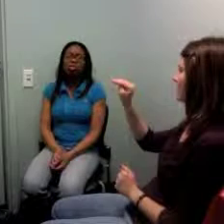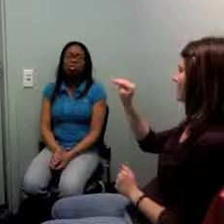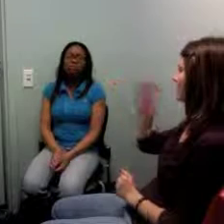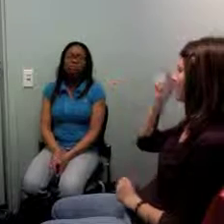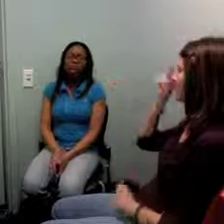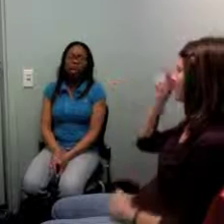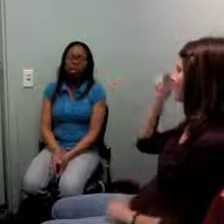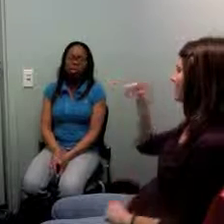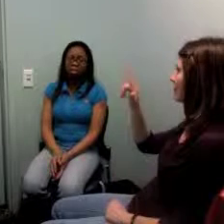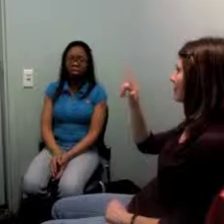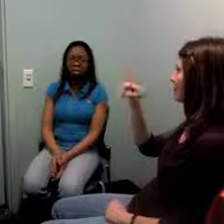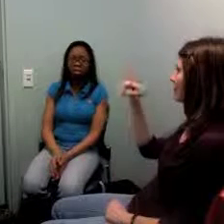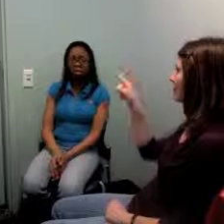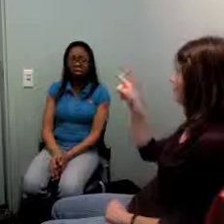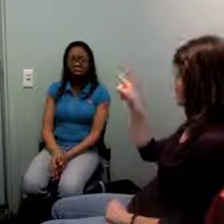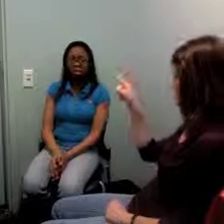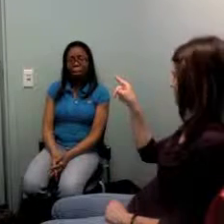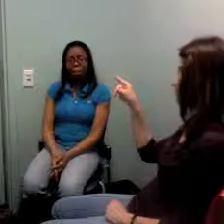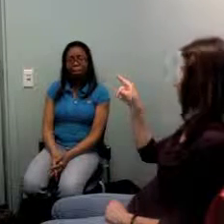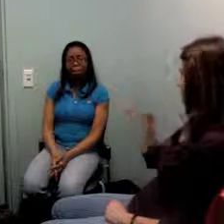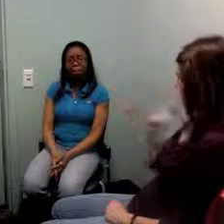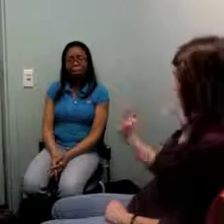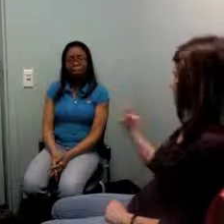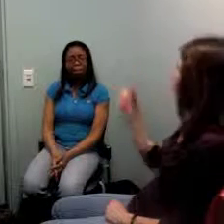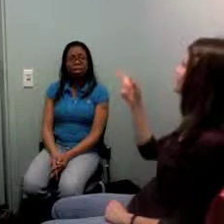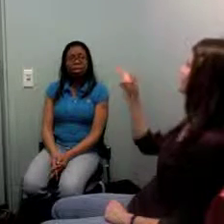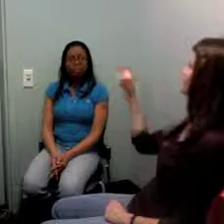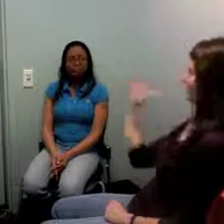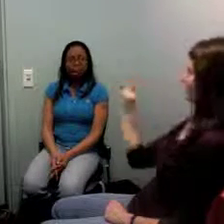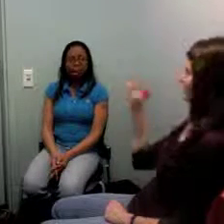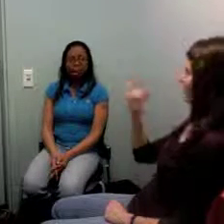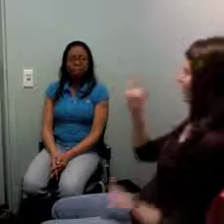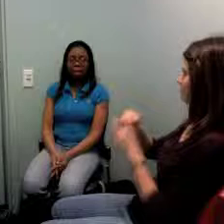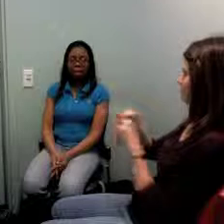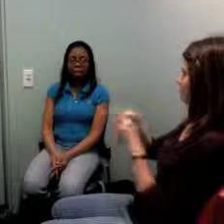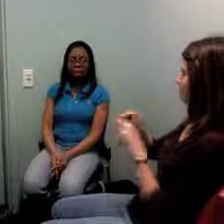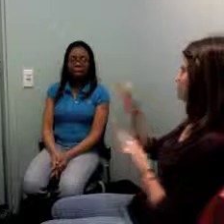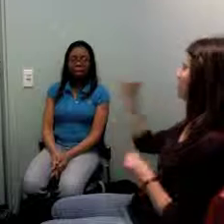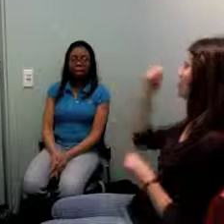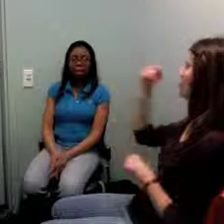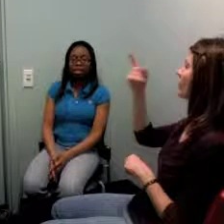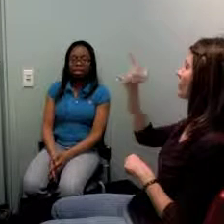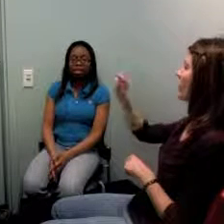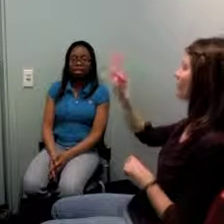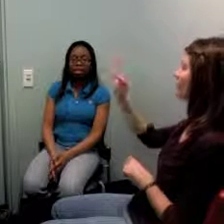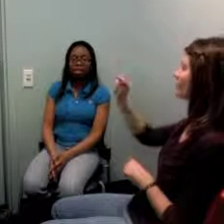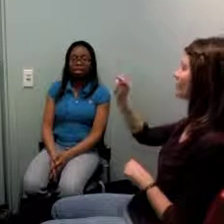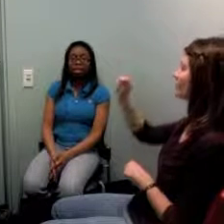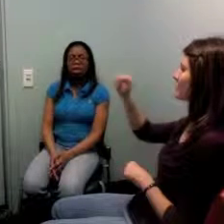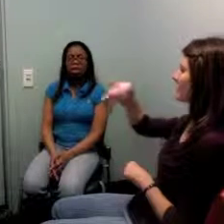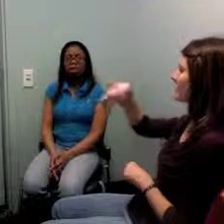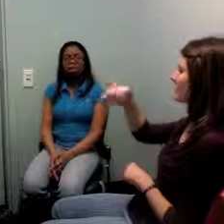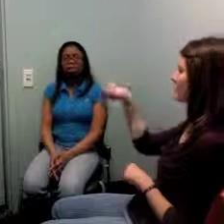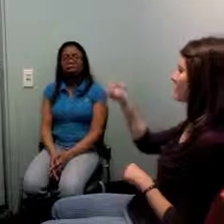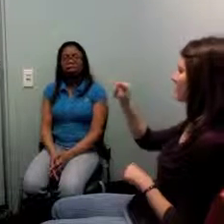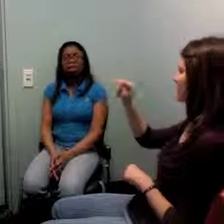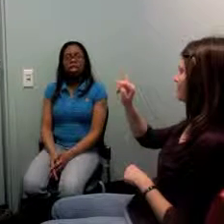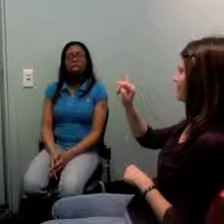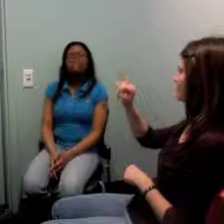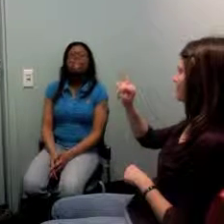ride with Lynn. Do you know Lynn? Oh, you meet her? I tend to ride with Lynn. We both ride on the same train. She get off at